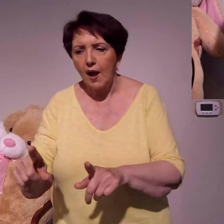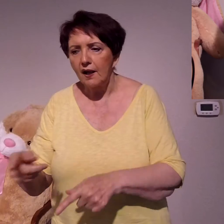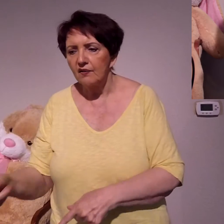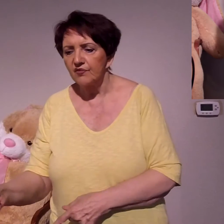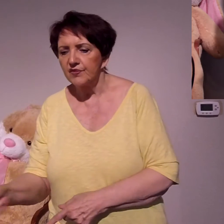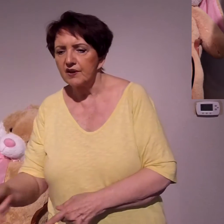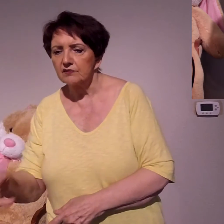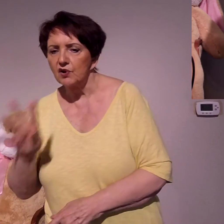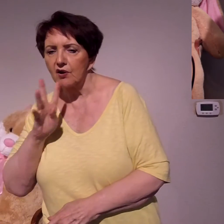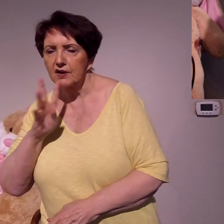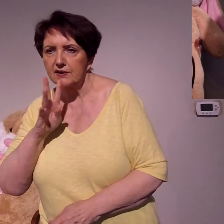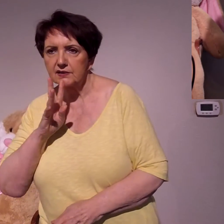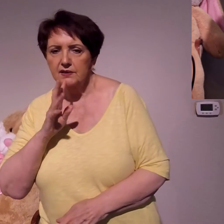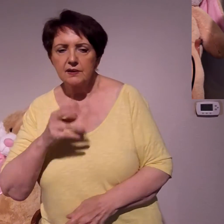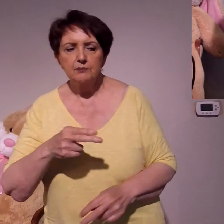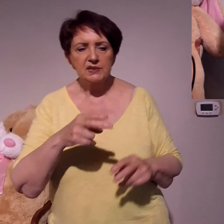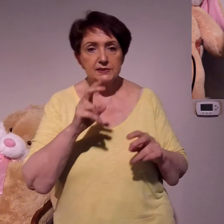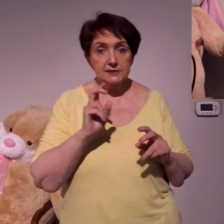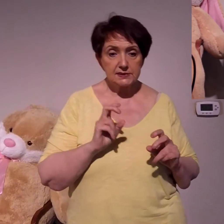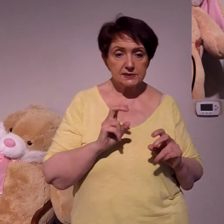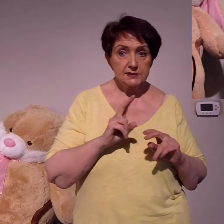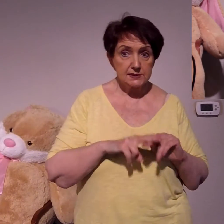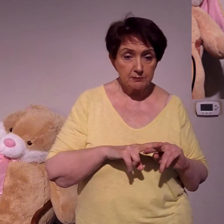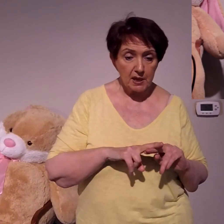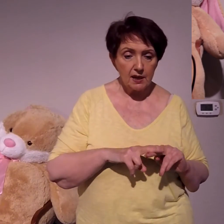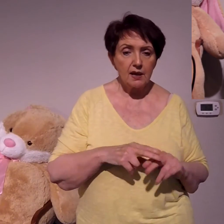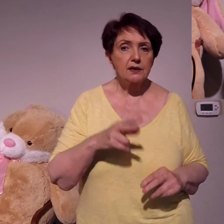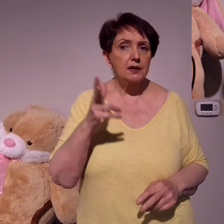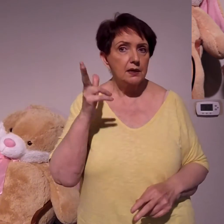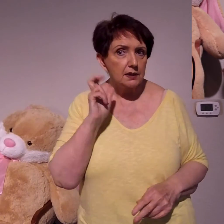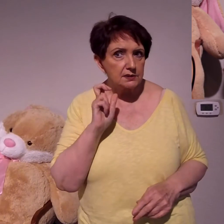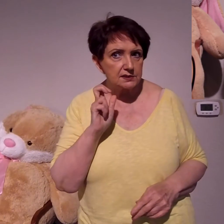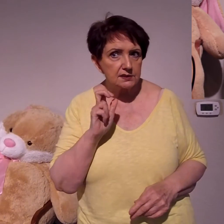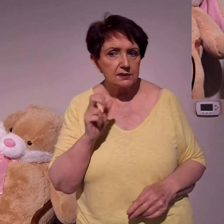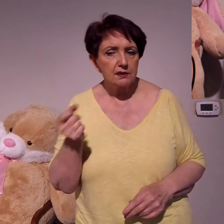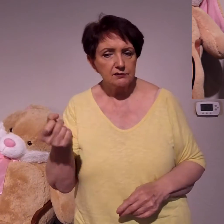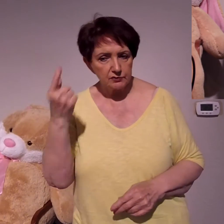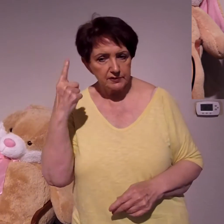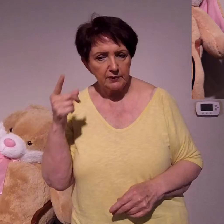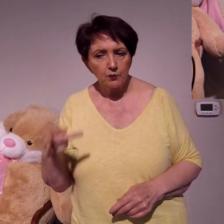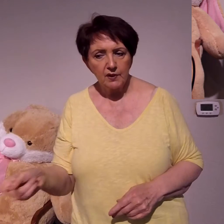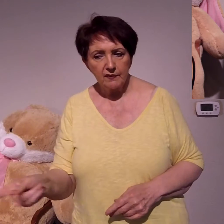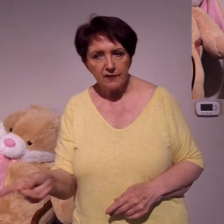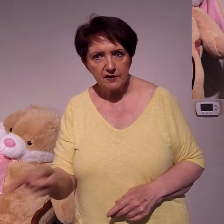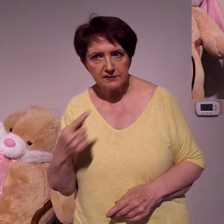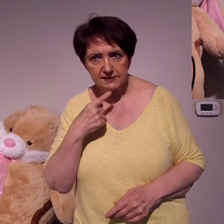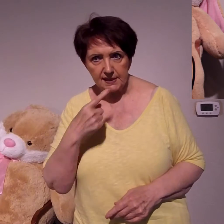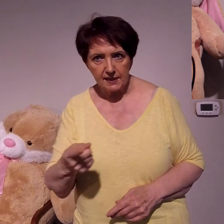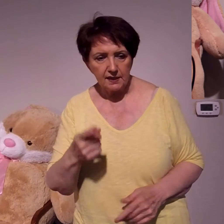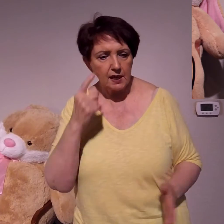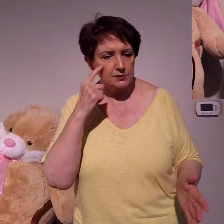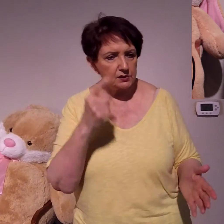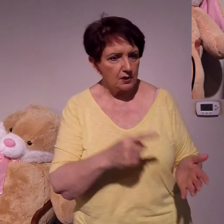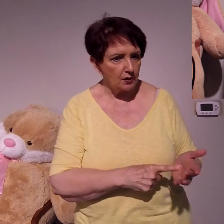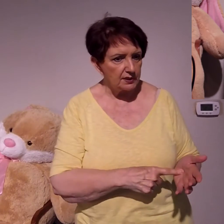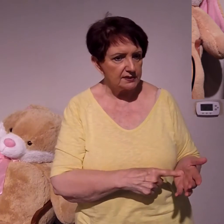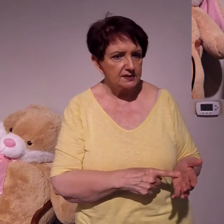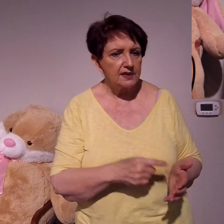Something that is extremely helpful for me right now, yes, we need help, is the dialogue group here at